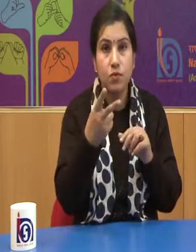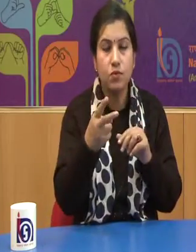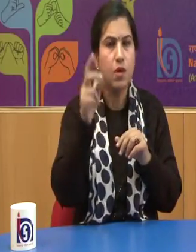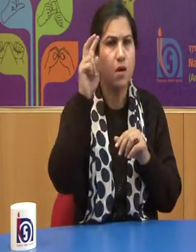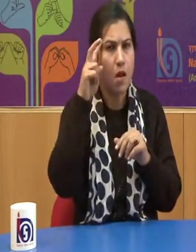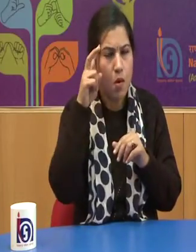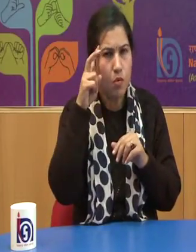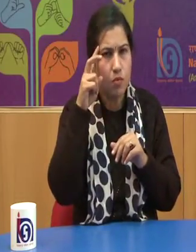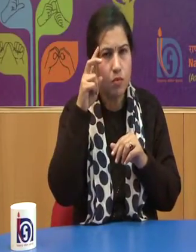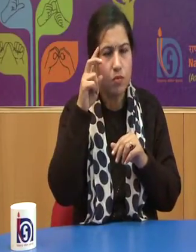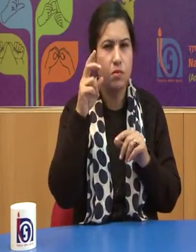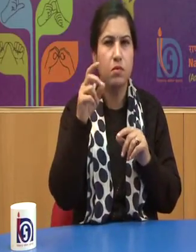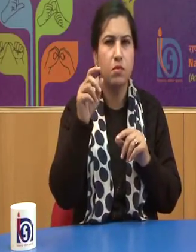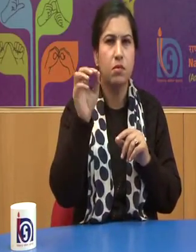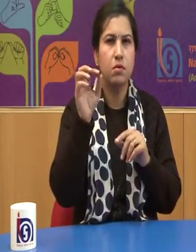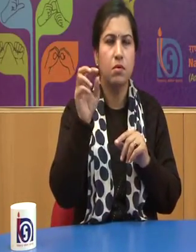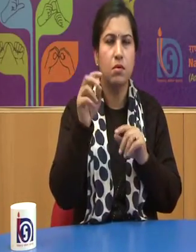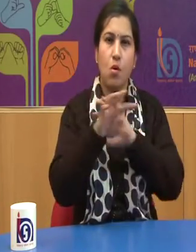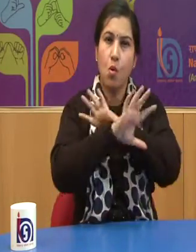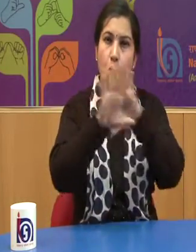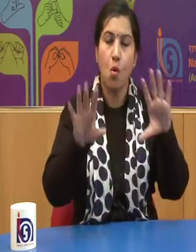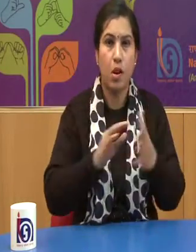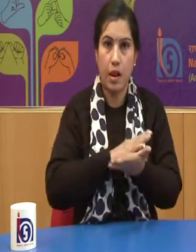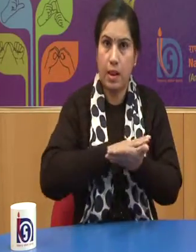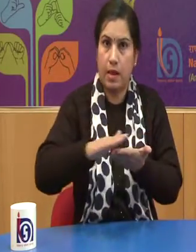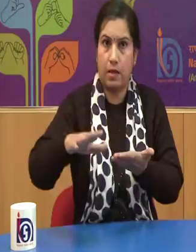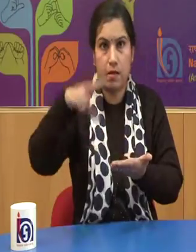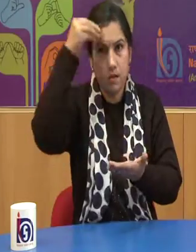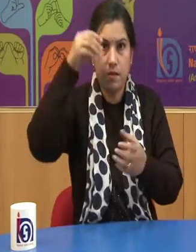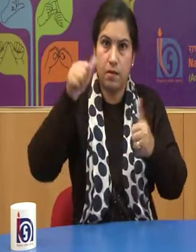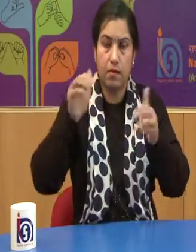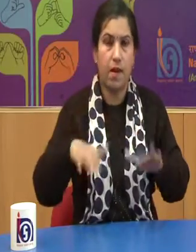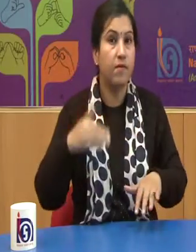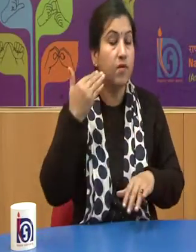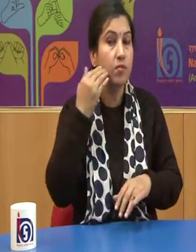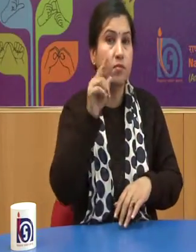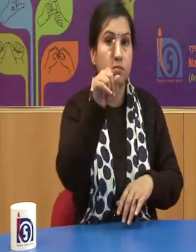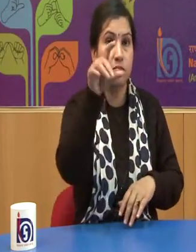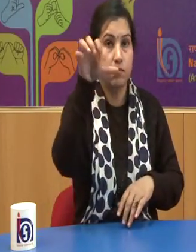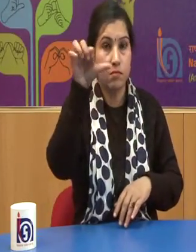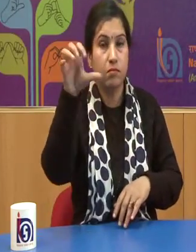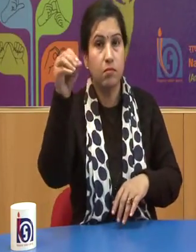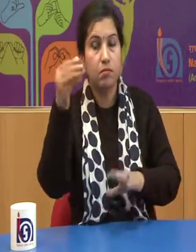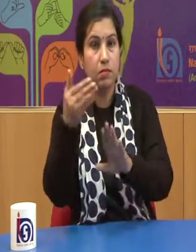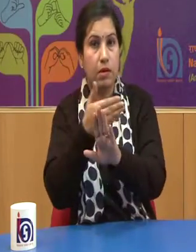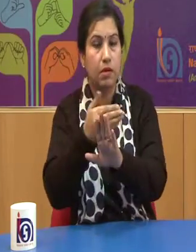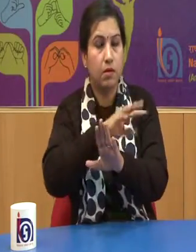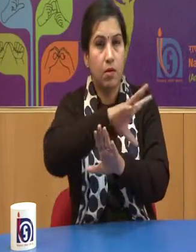your doubts regarding the tribal revolts of the 19th century in India are